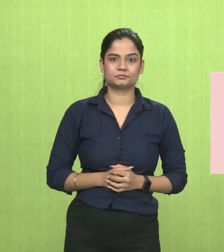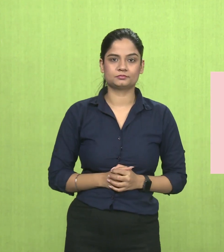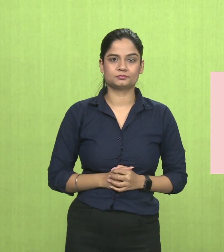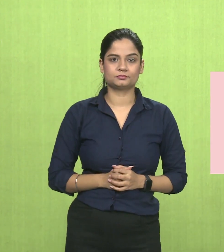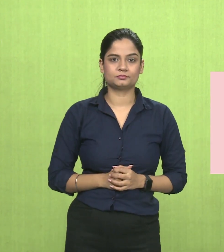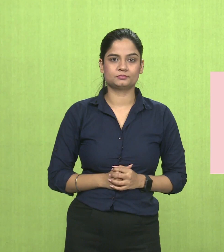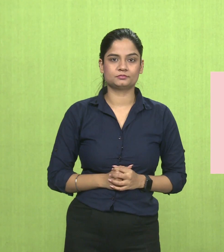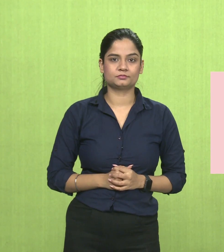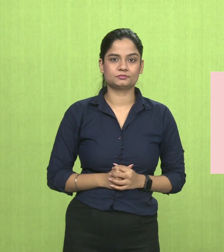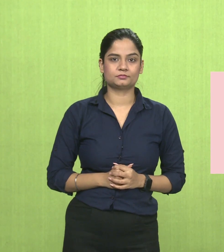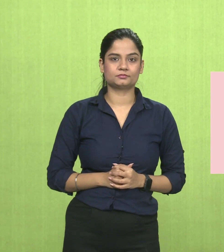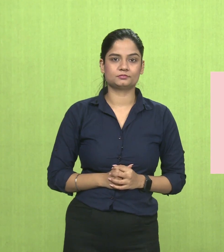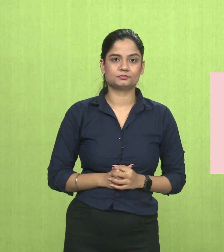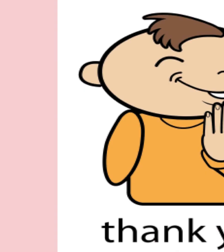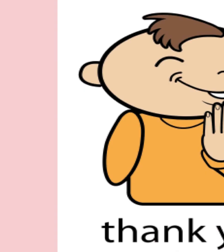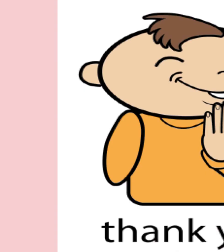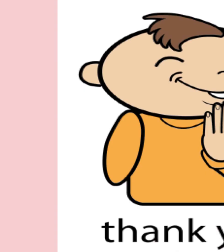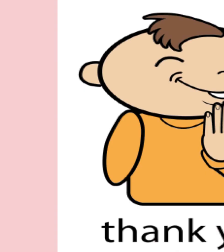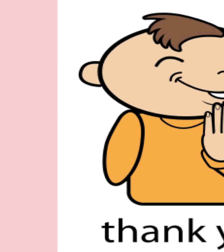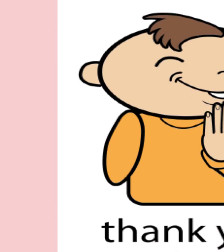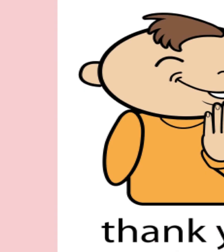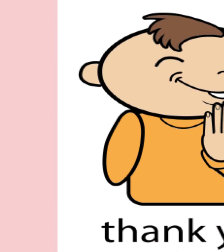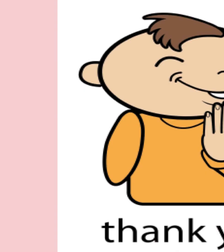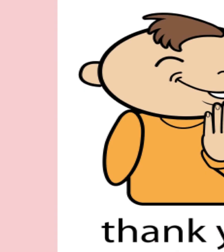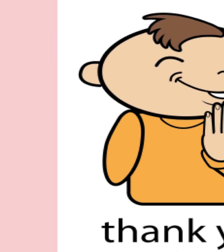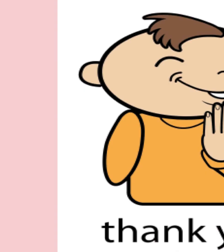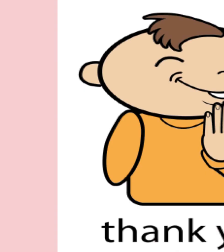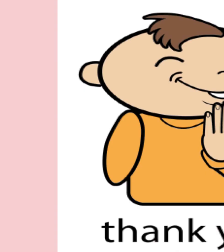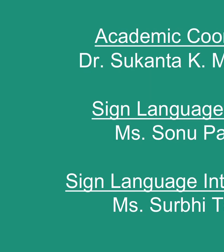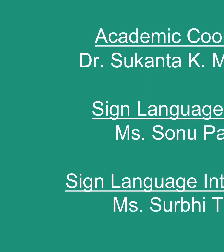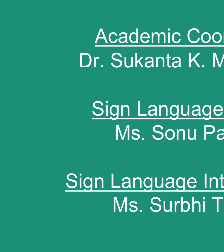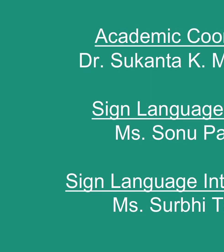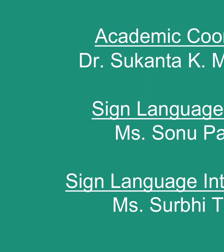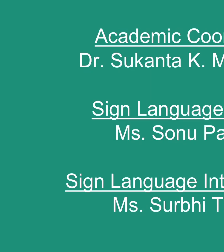suffering from jaundice. Thank you.